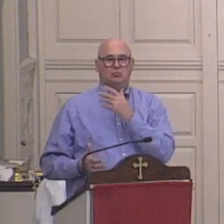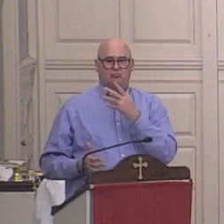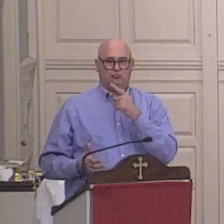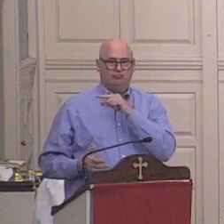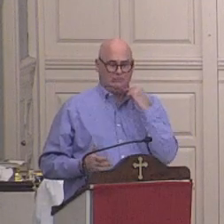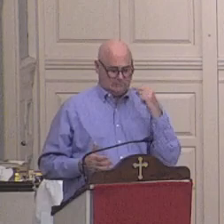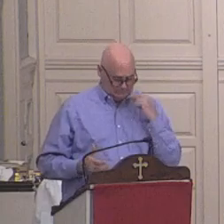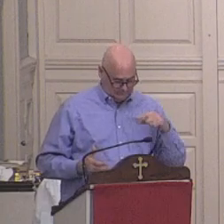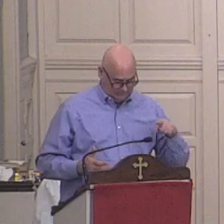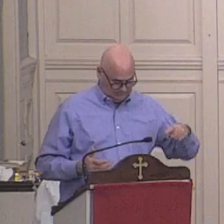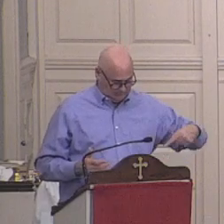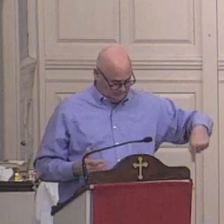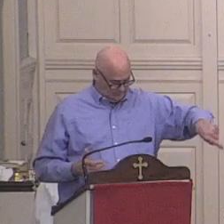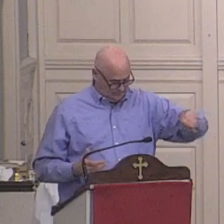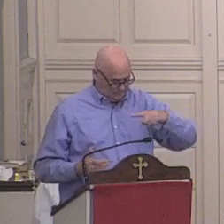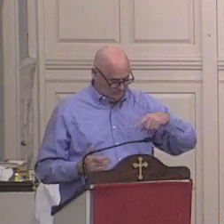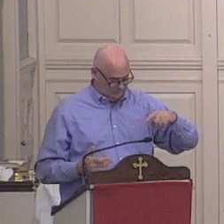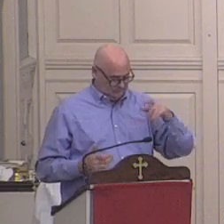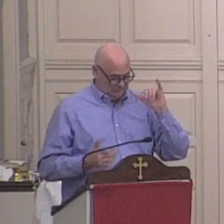scribes,